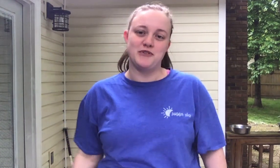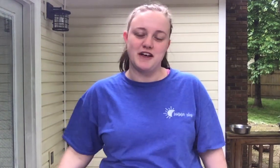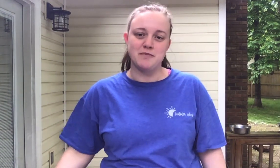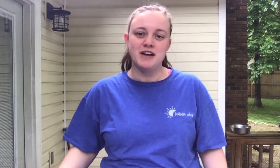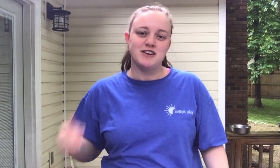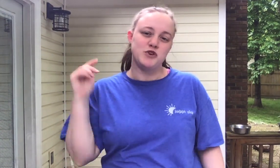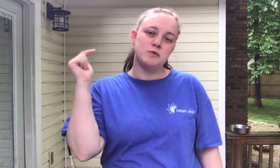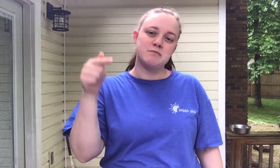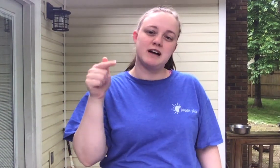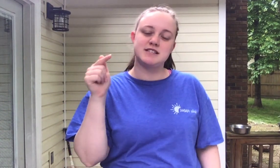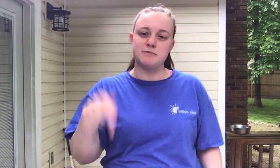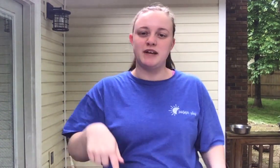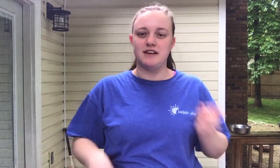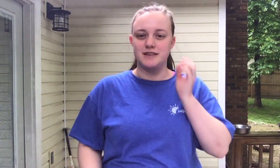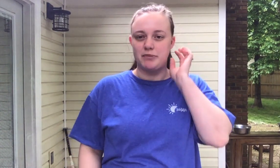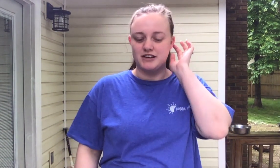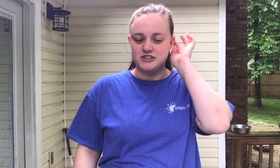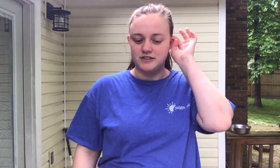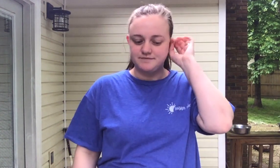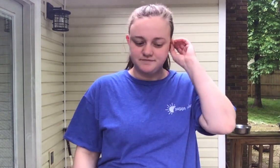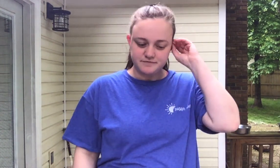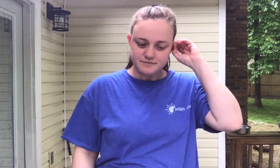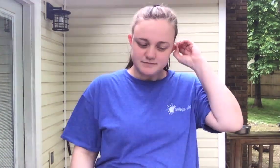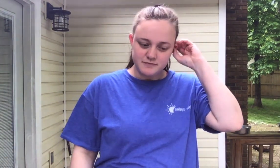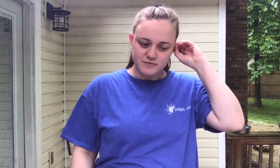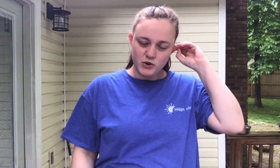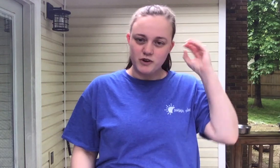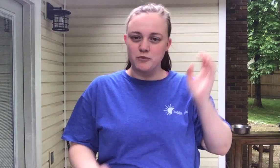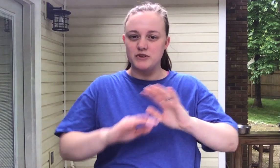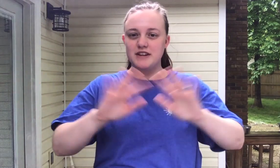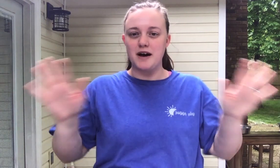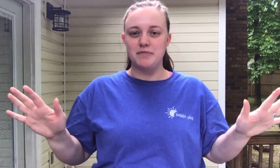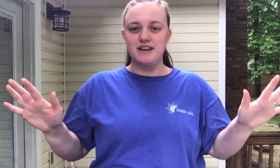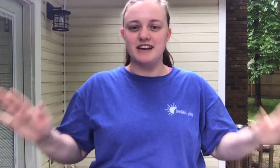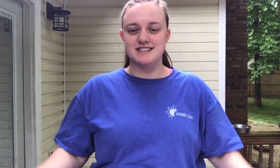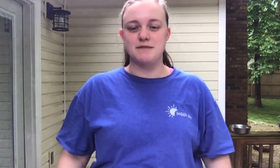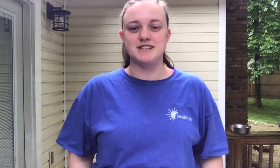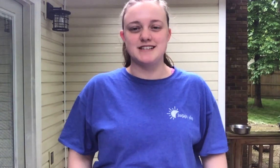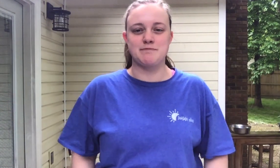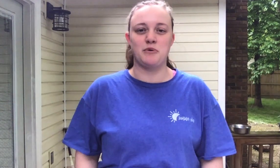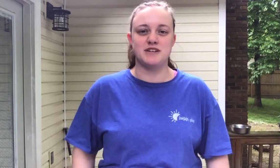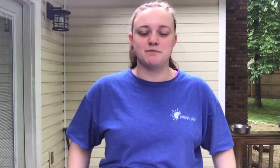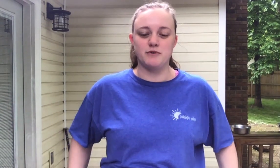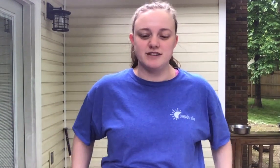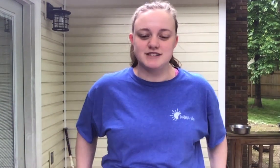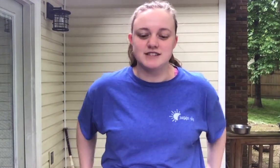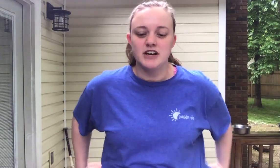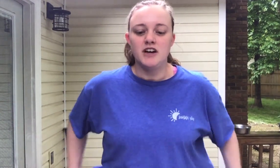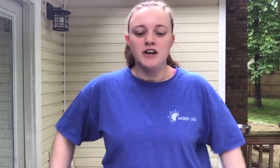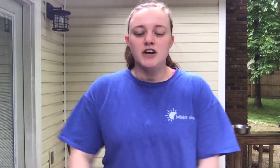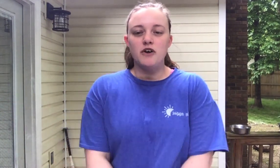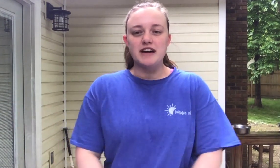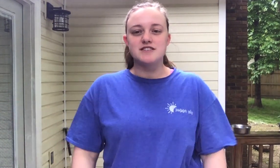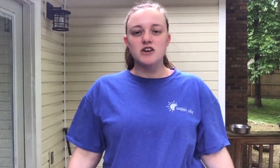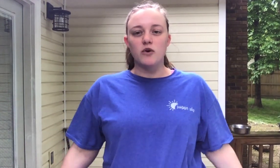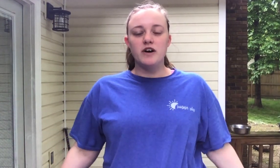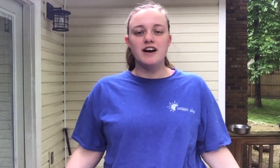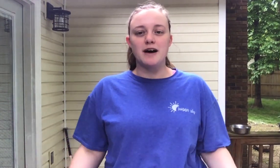them. You must be in the picture or it will not be accepted as bonus points. Okay, so I'm going